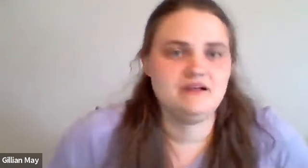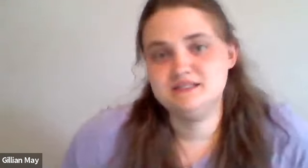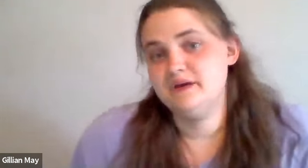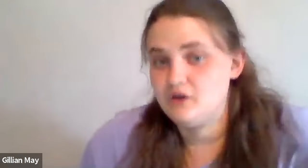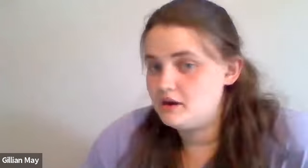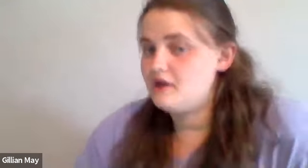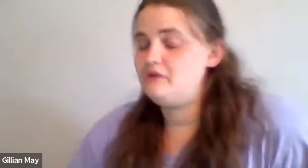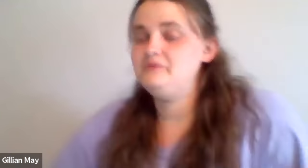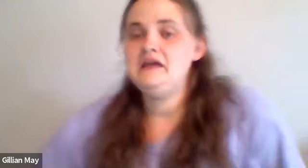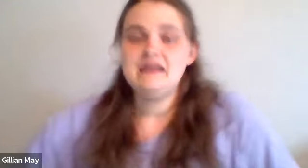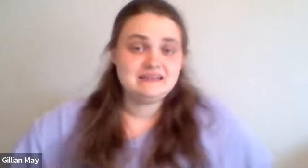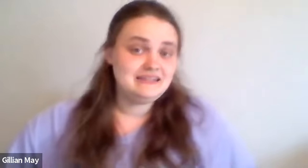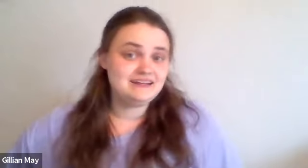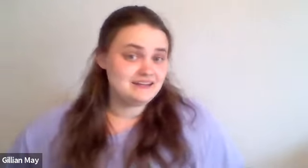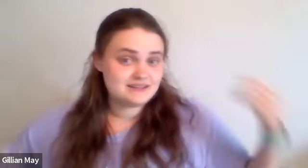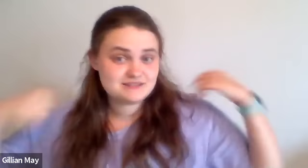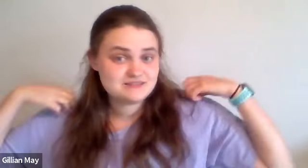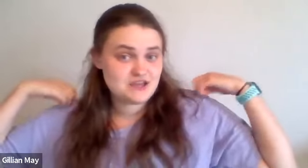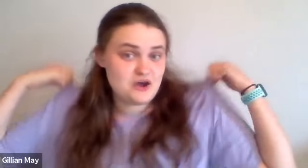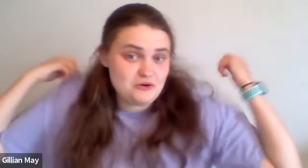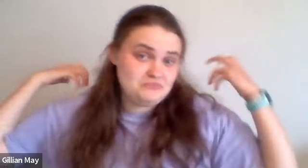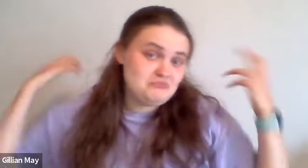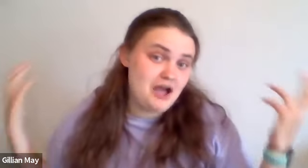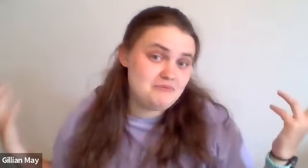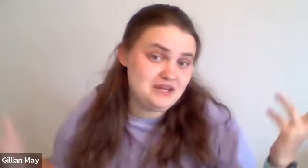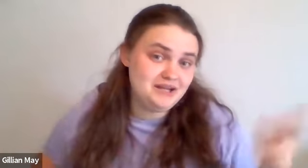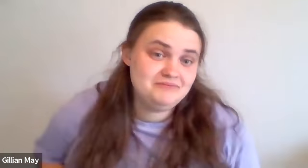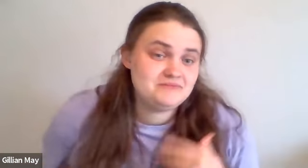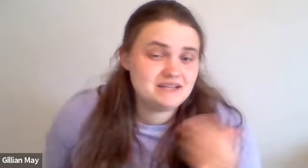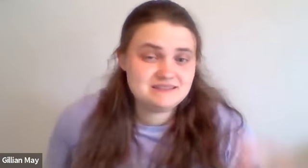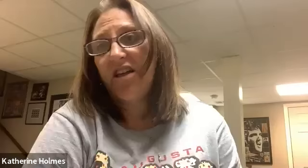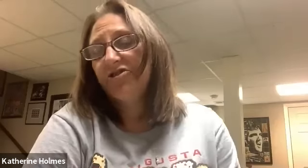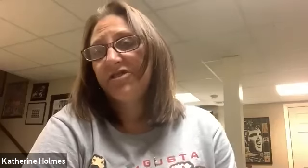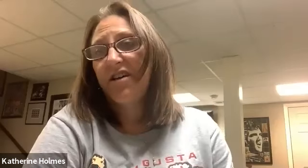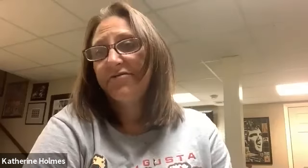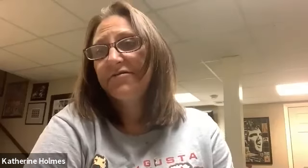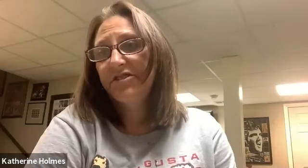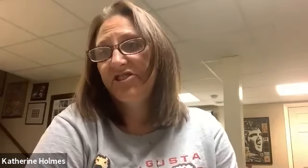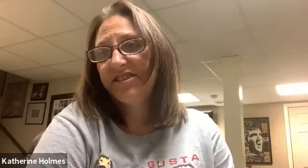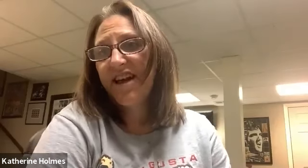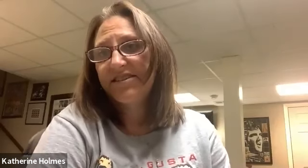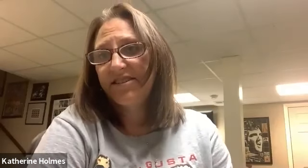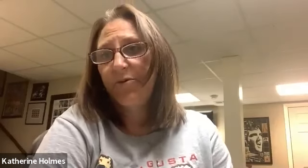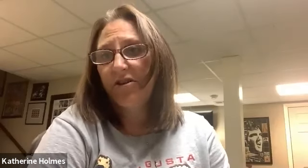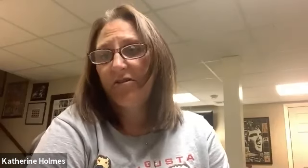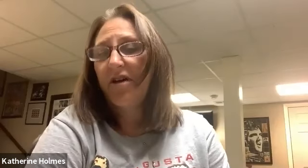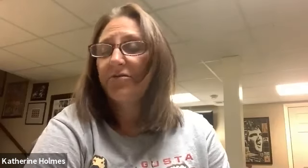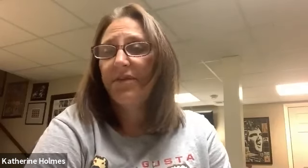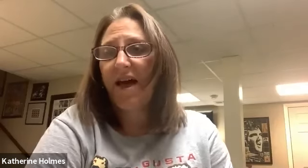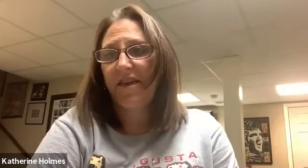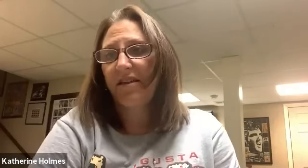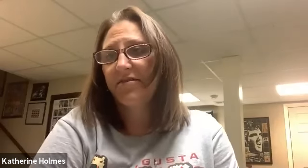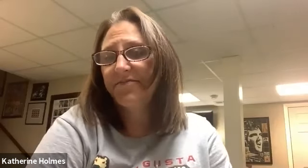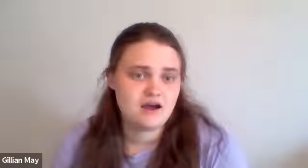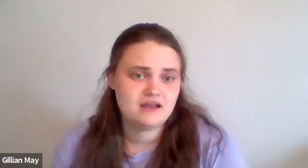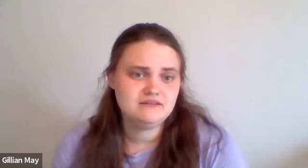less, depending on how needed it is. So, I mean, it's good to challenge yourself and just to kind of see what you know, I think. Oh, yeah. And